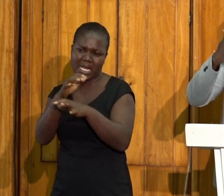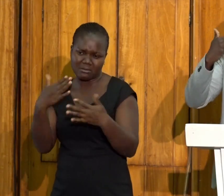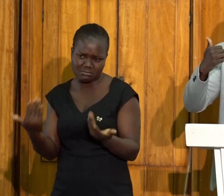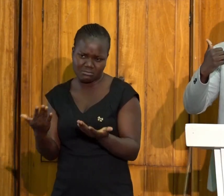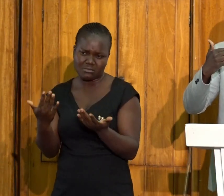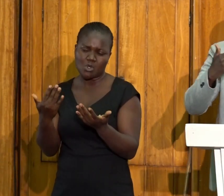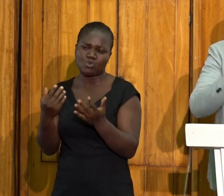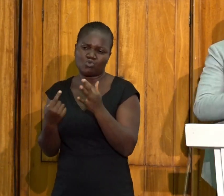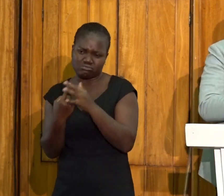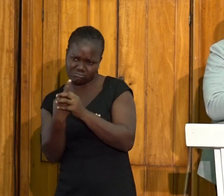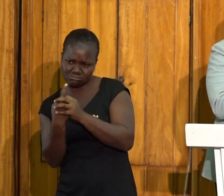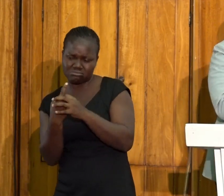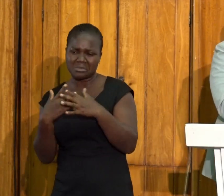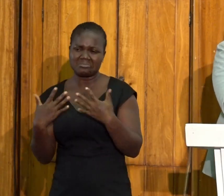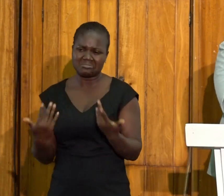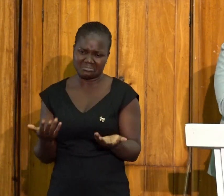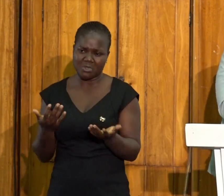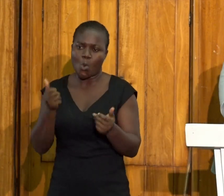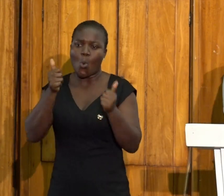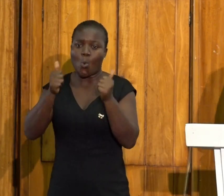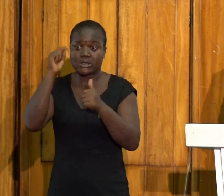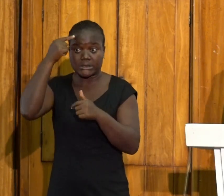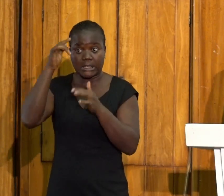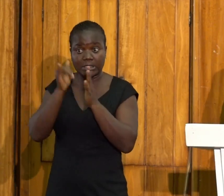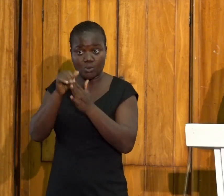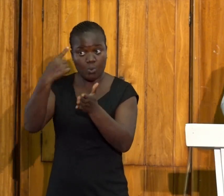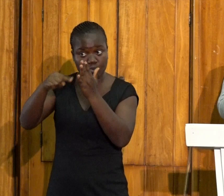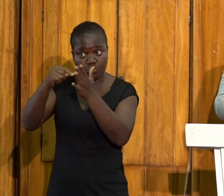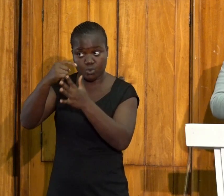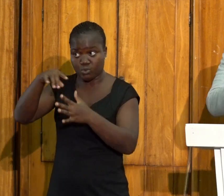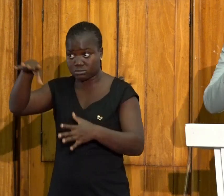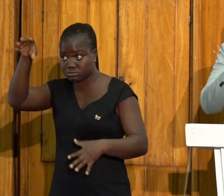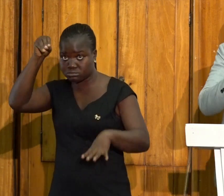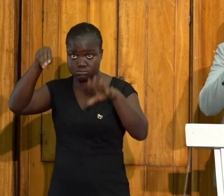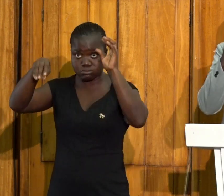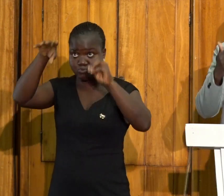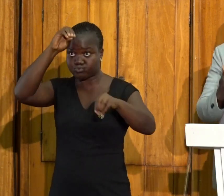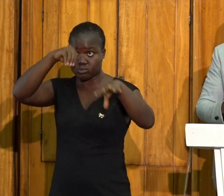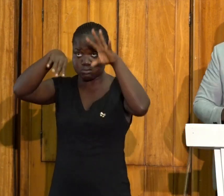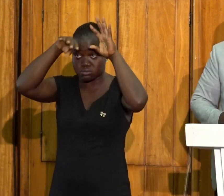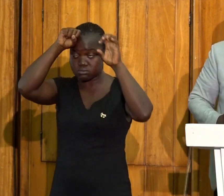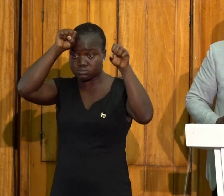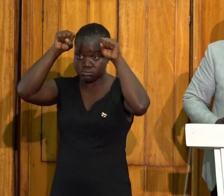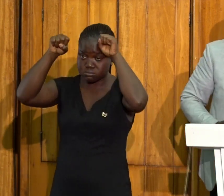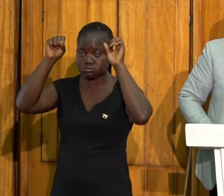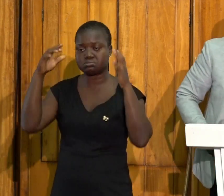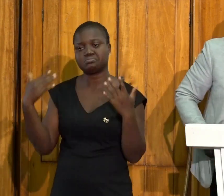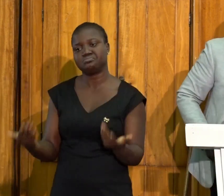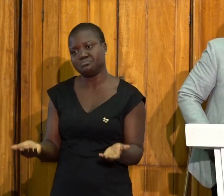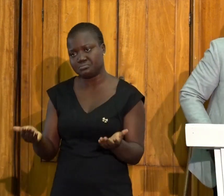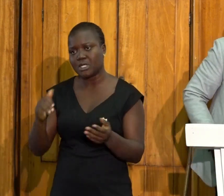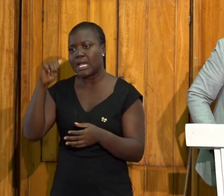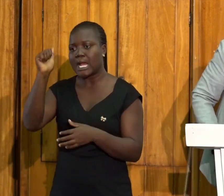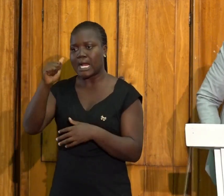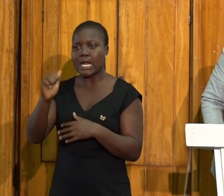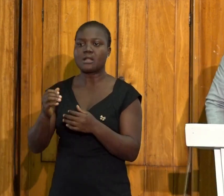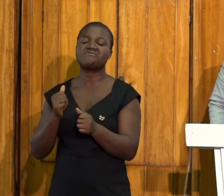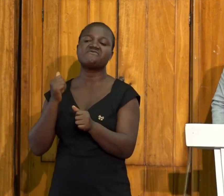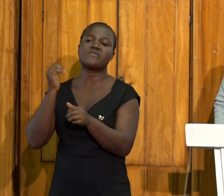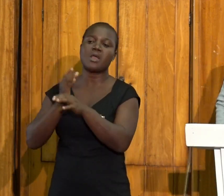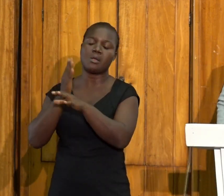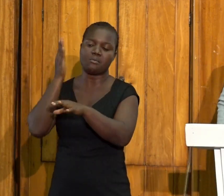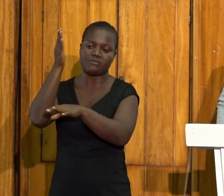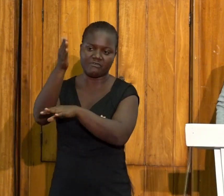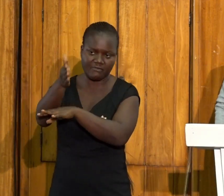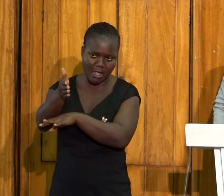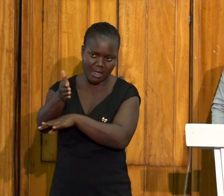for carb, which I think what we have learned can actually be something that can be extended to other options. Now we have